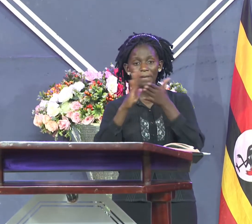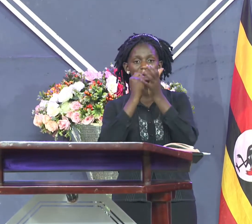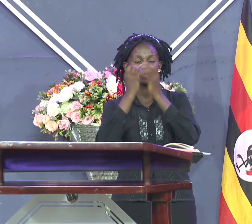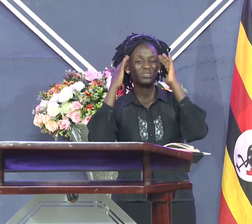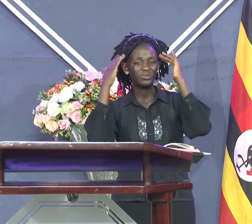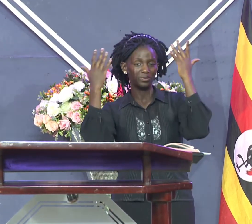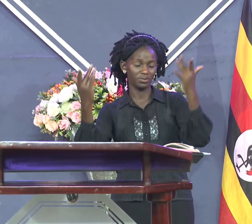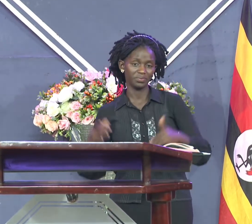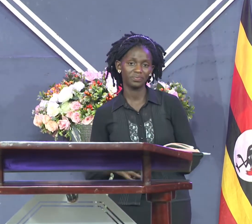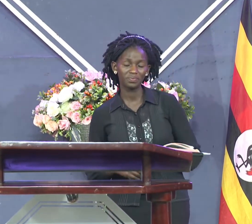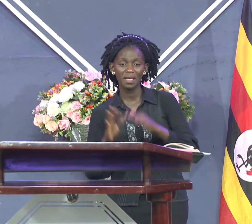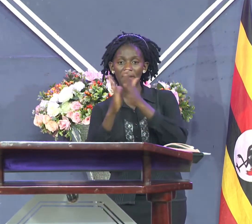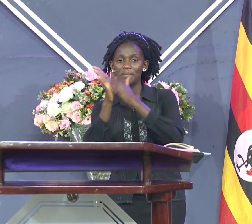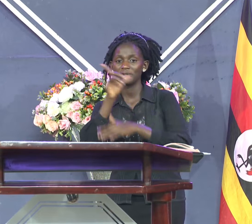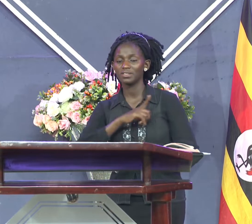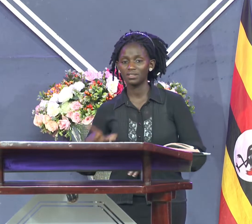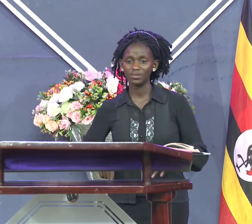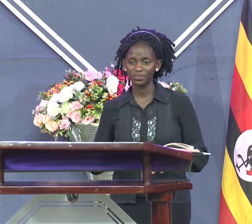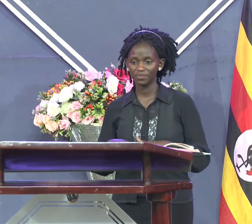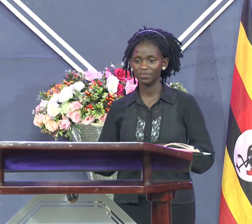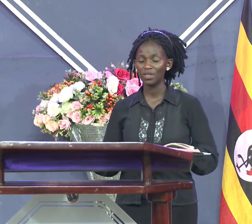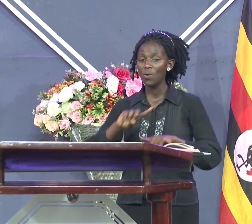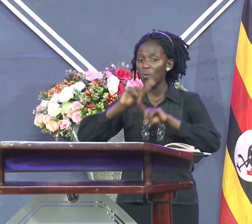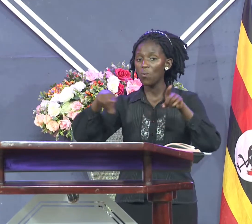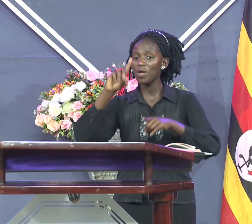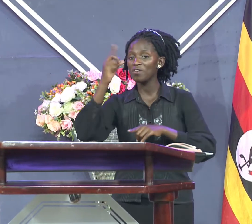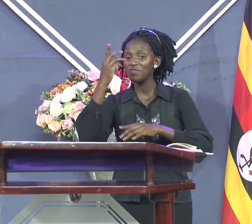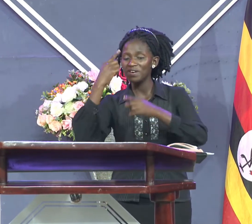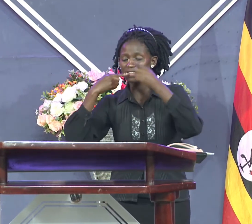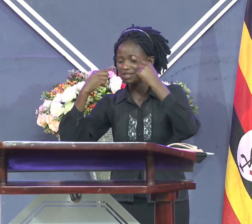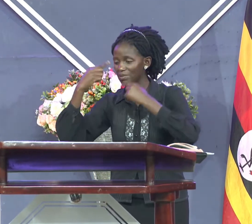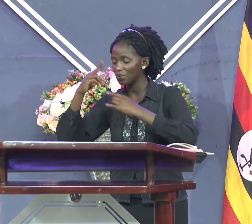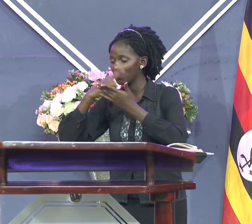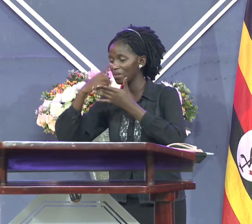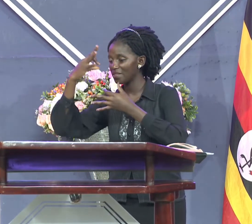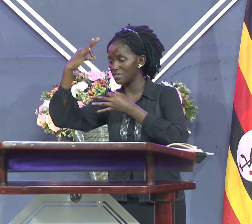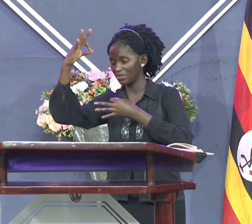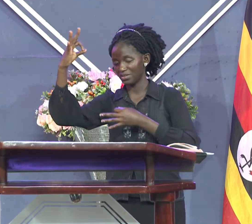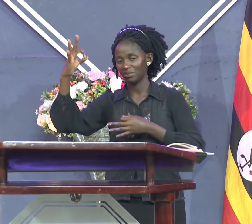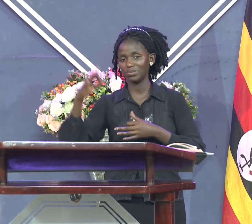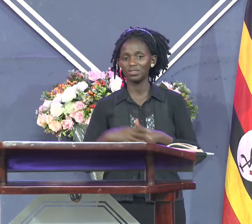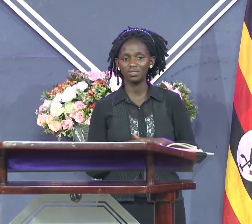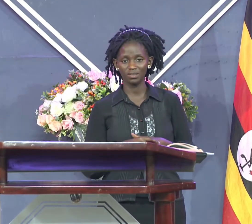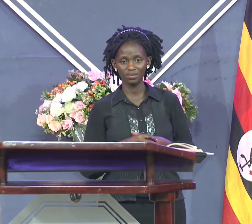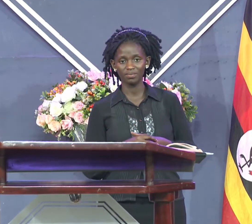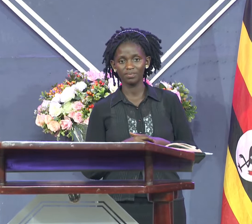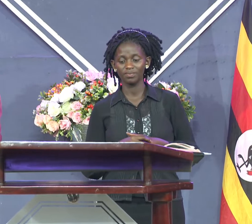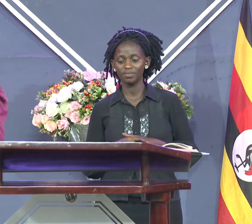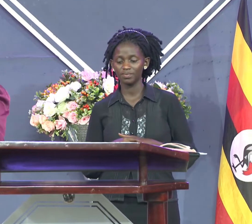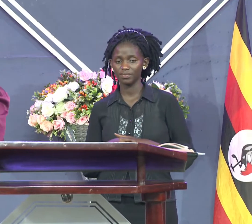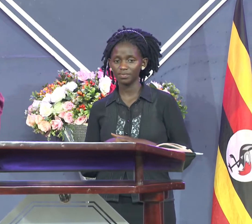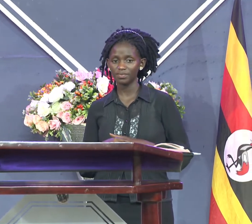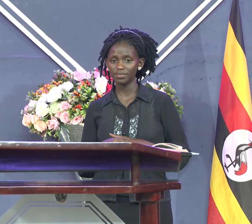learnt. Yes, praise the Lord. Tusoke tukabirira omwoyo omutukuvu. Yet when we cry out to the